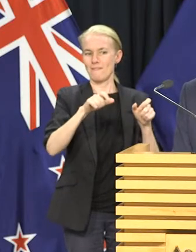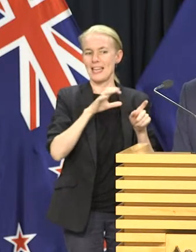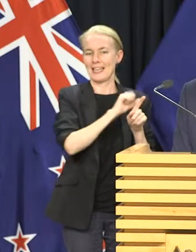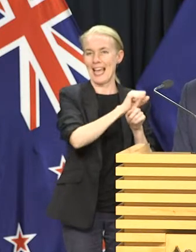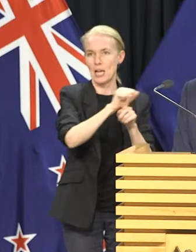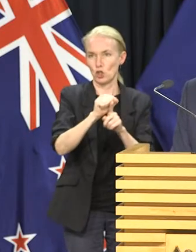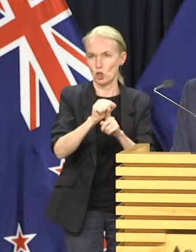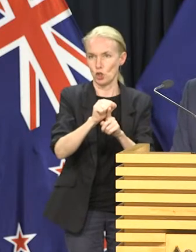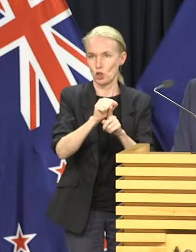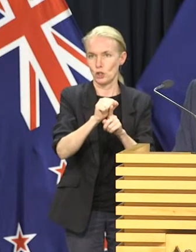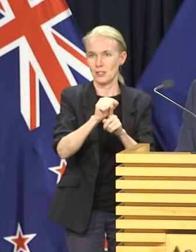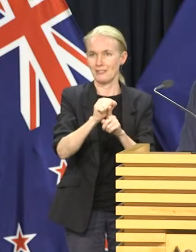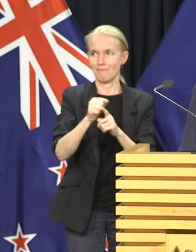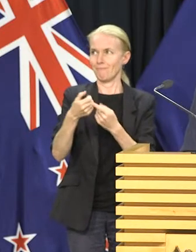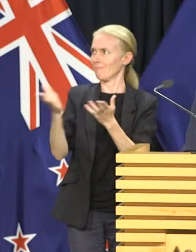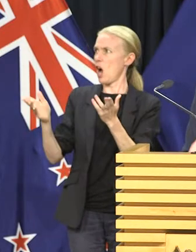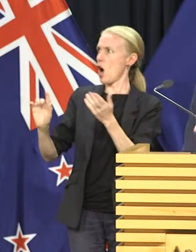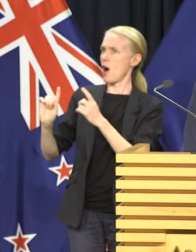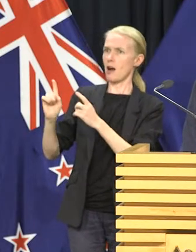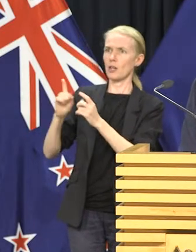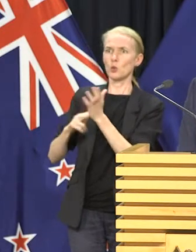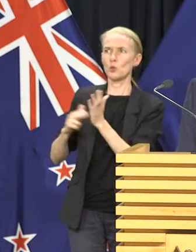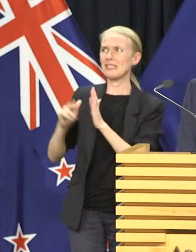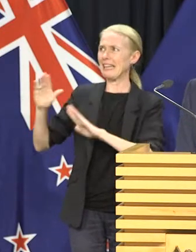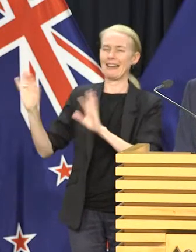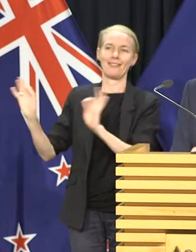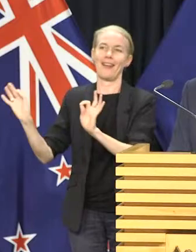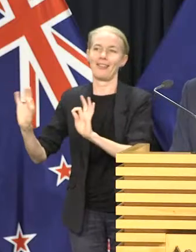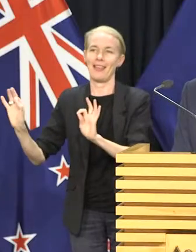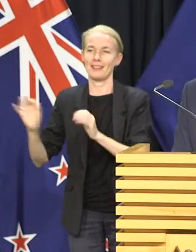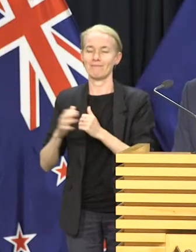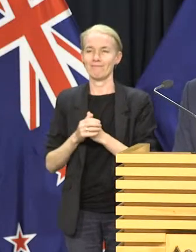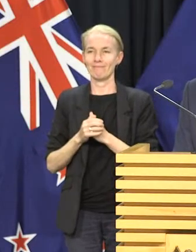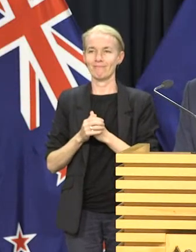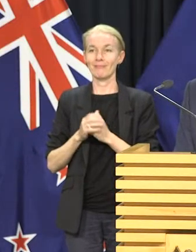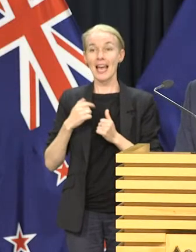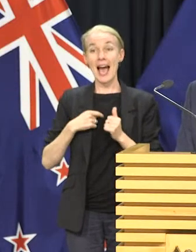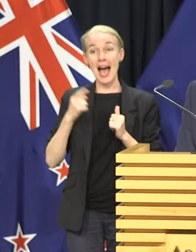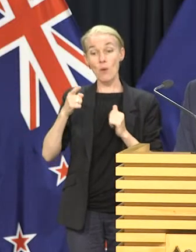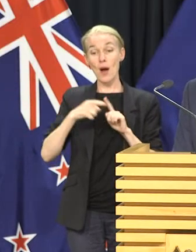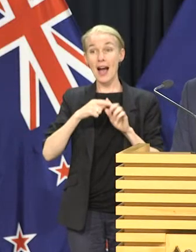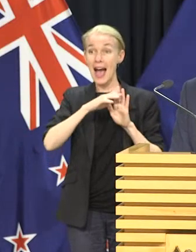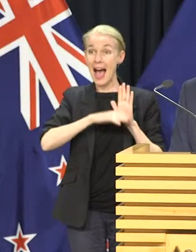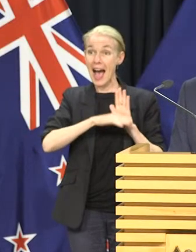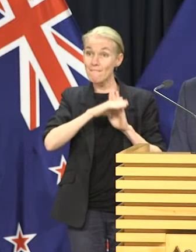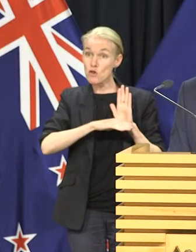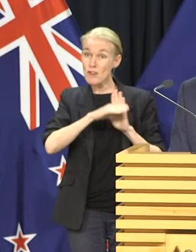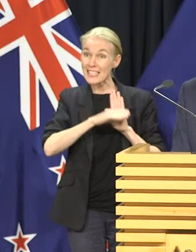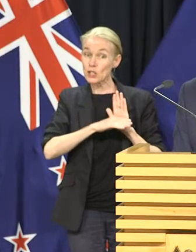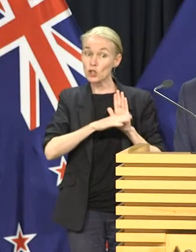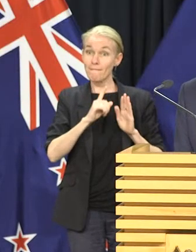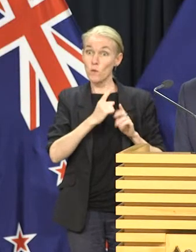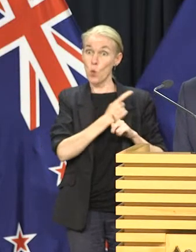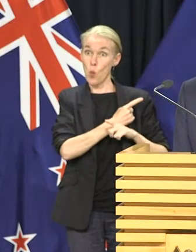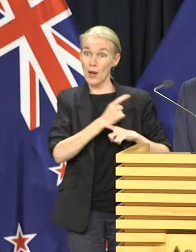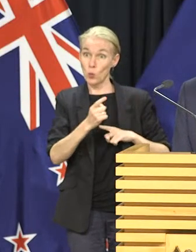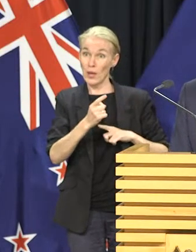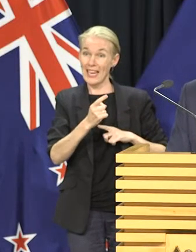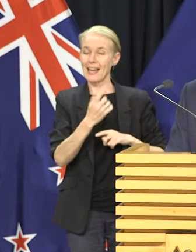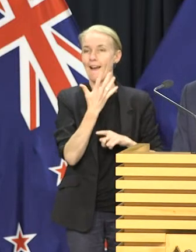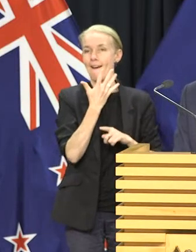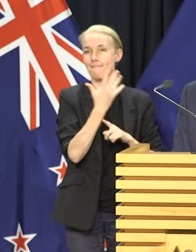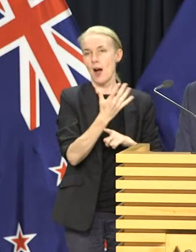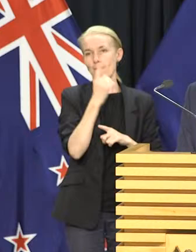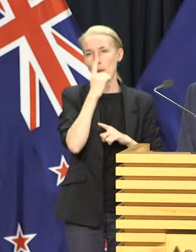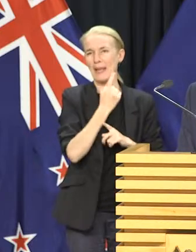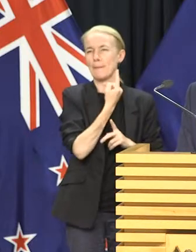since yesterday, and our 7-day rolling average of cases reported in managed isolation is 5. The total